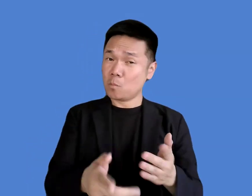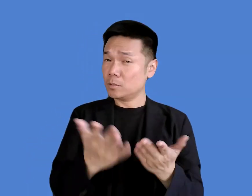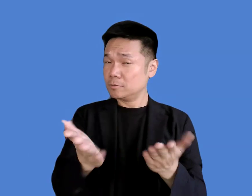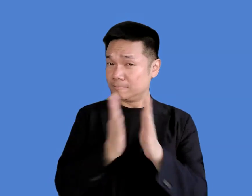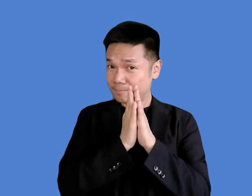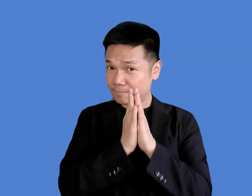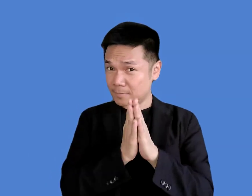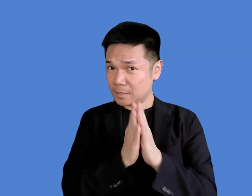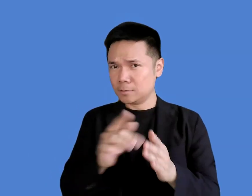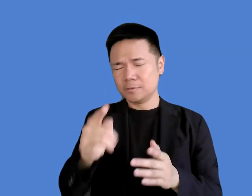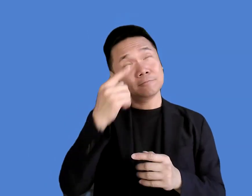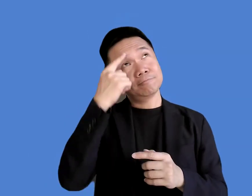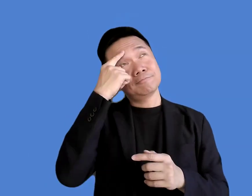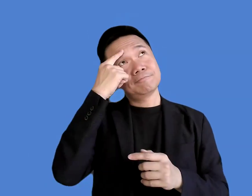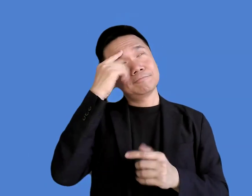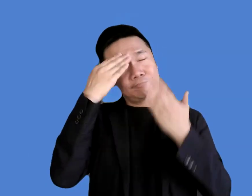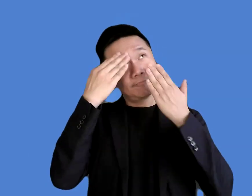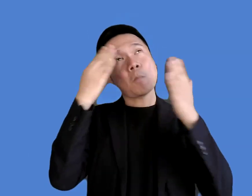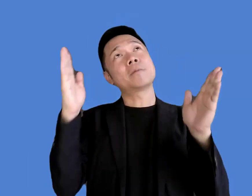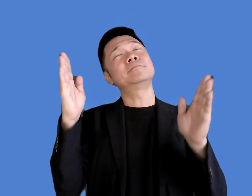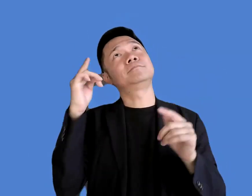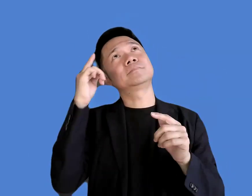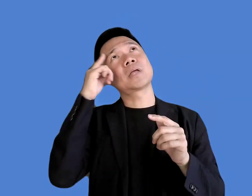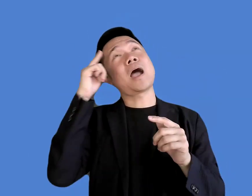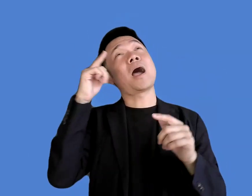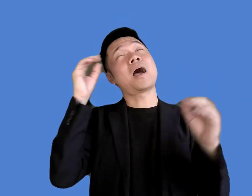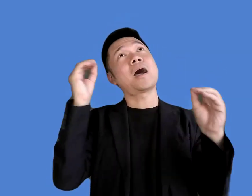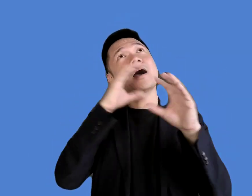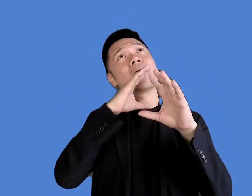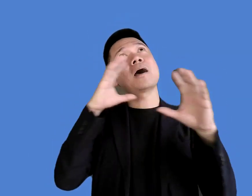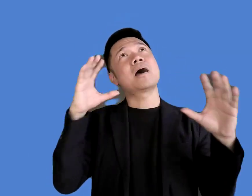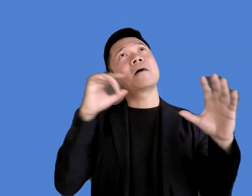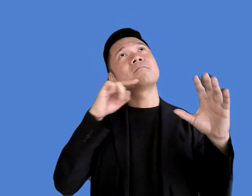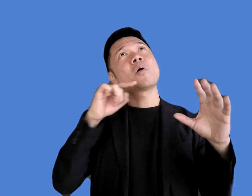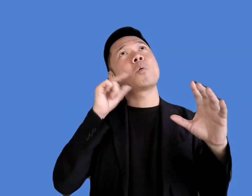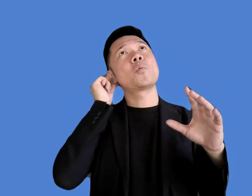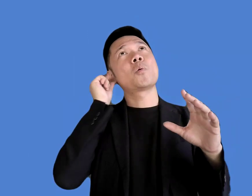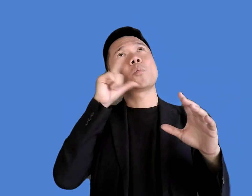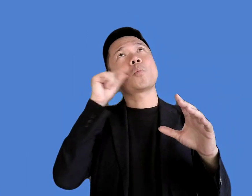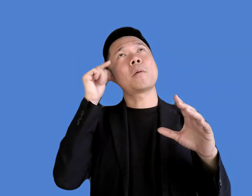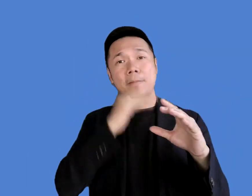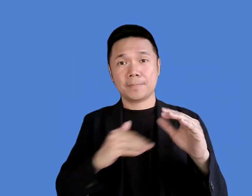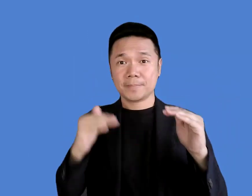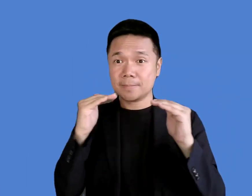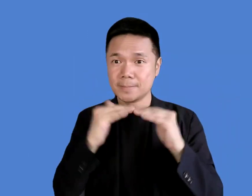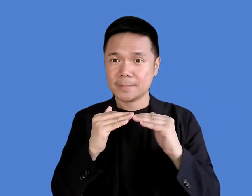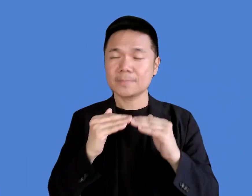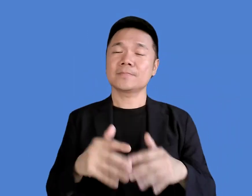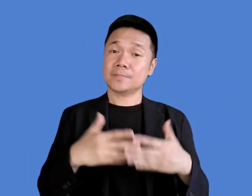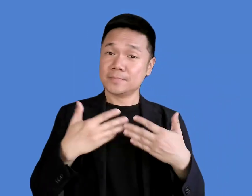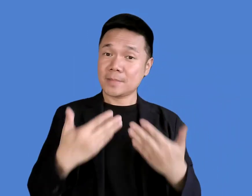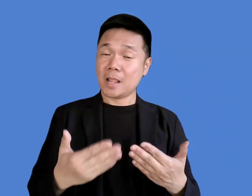really allow yourselves to imagine new futures for gender equality and to be inspired today to take